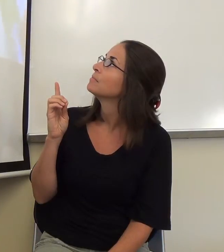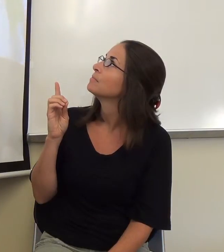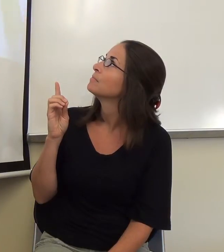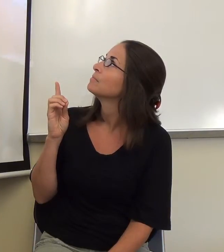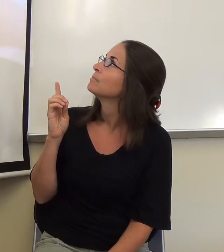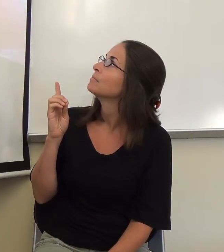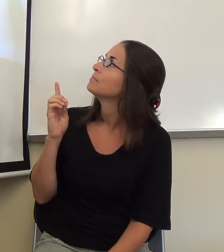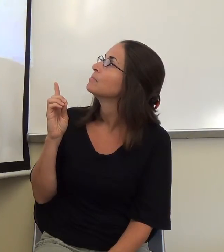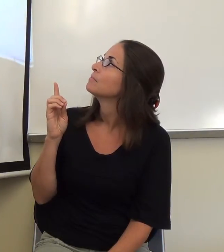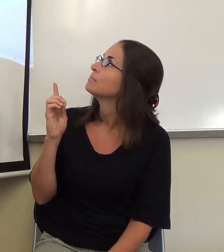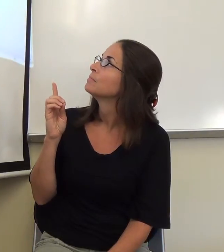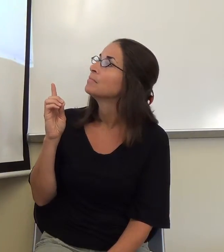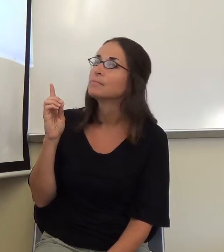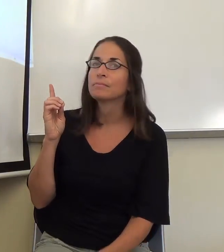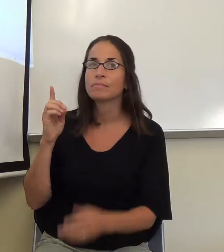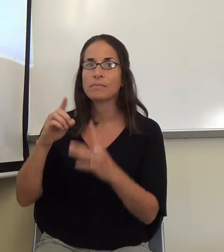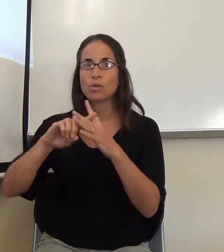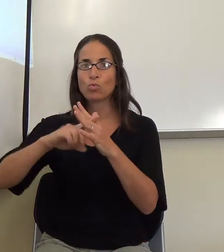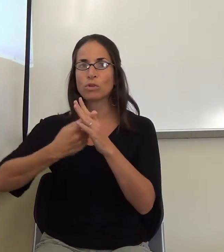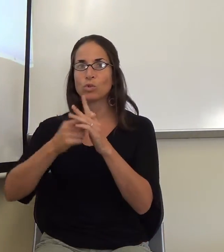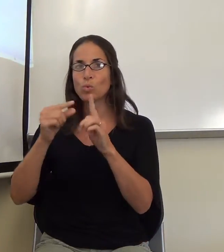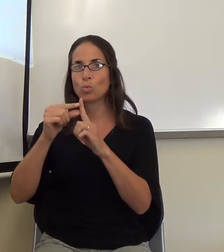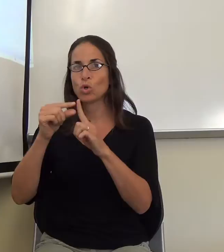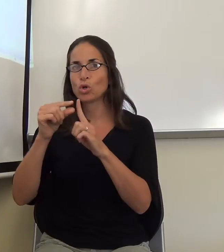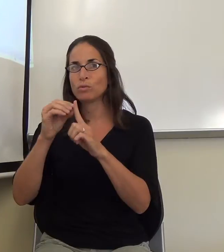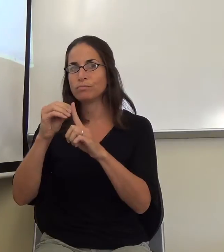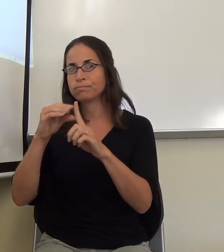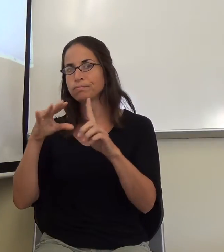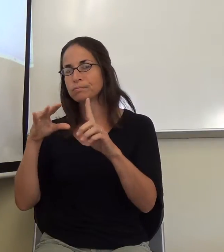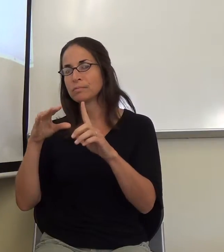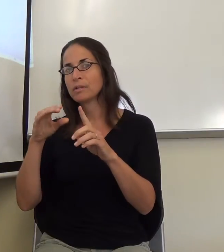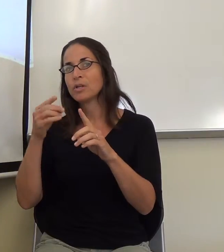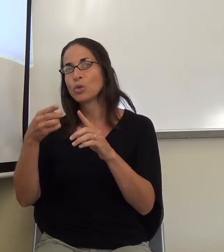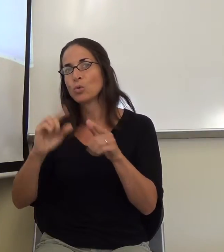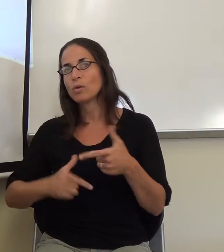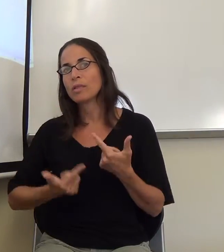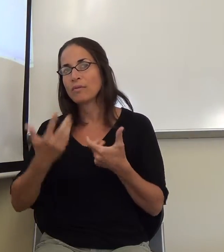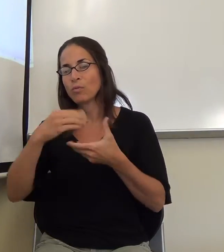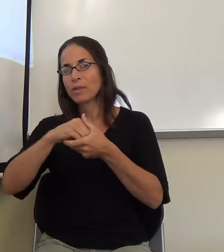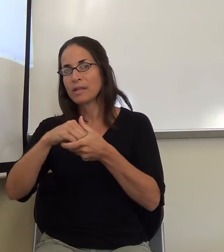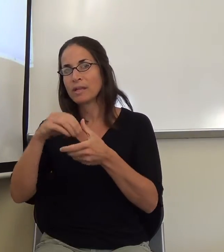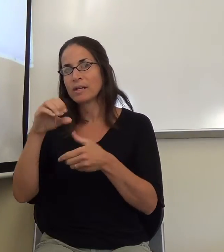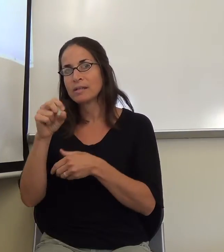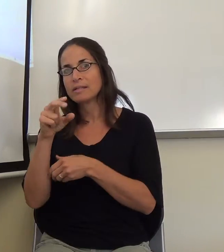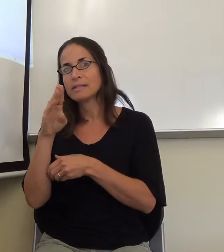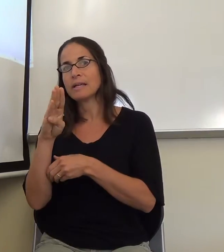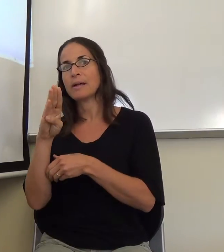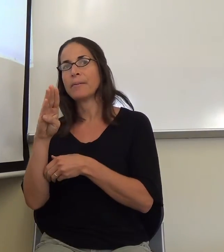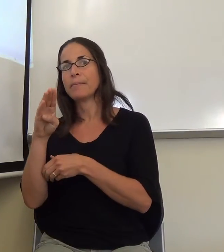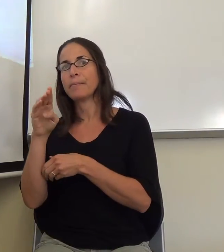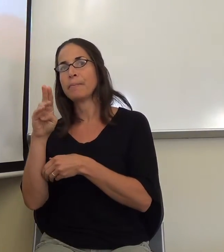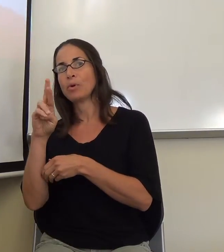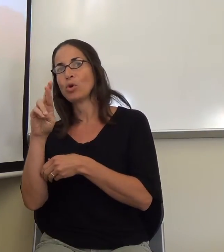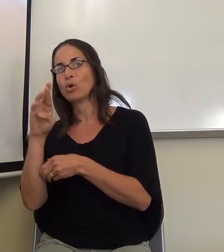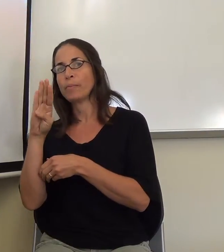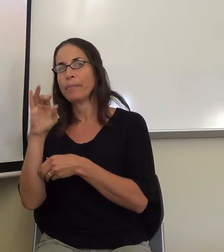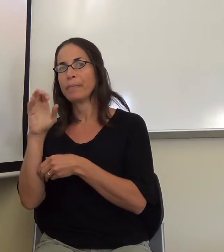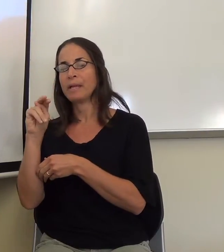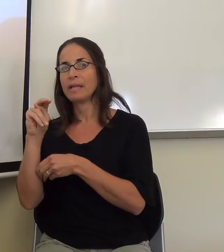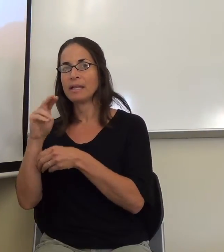suburban. That's what that word was, that you lived in the suburban area. So what does that mean